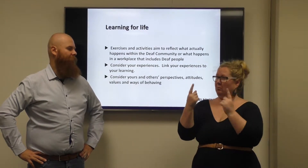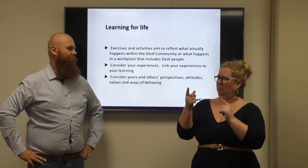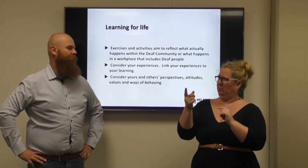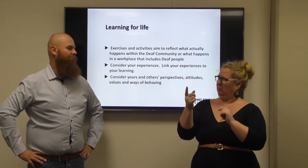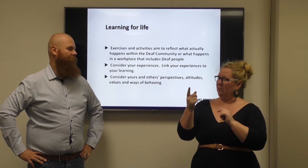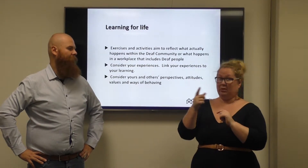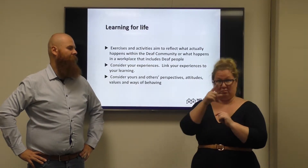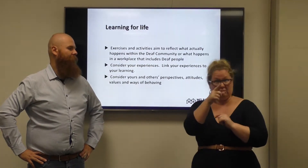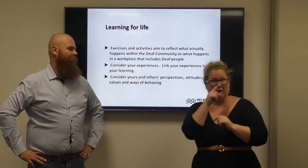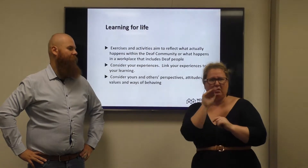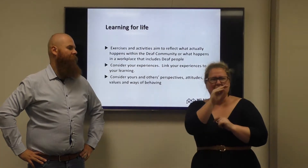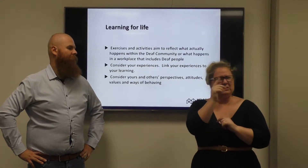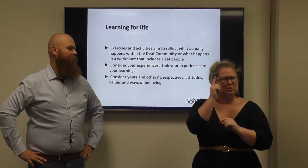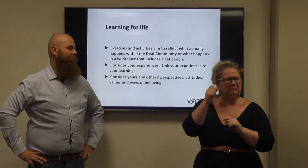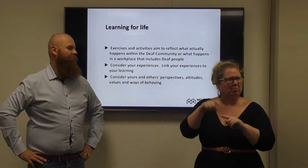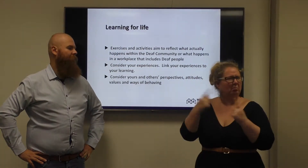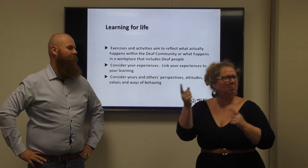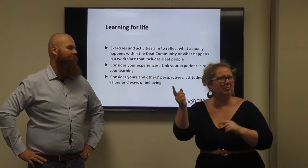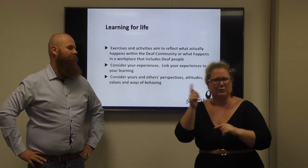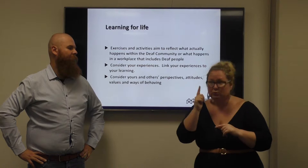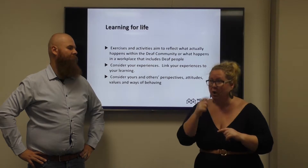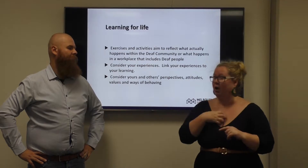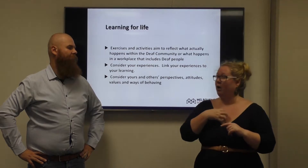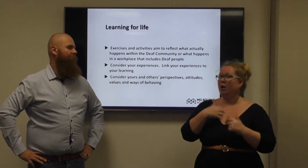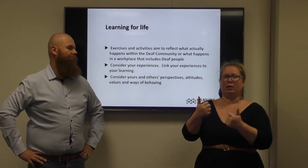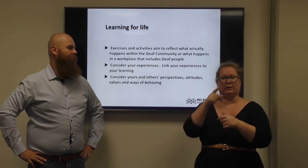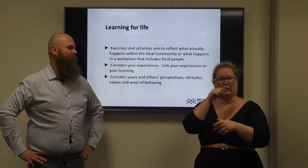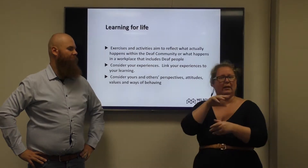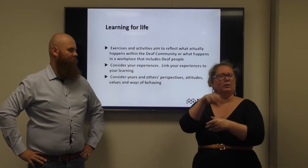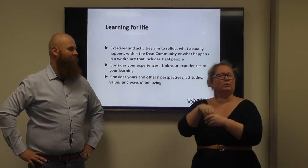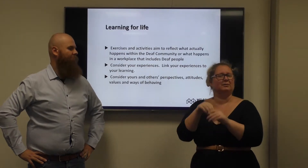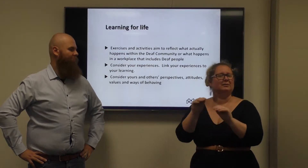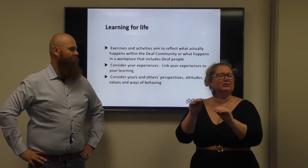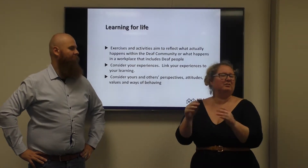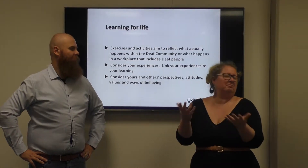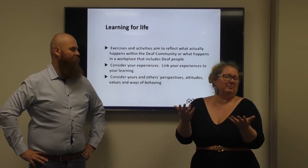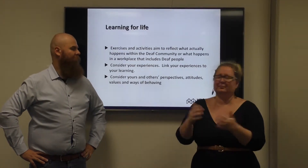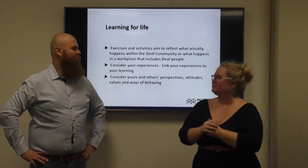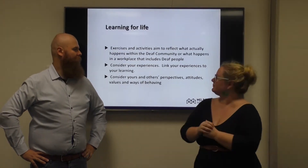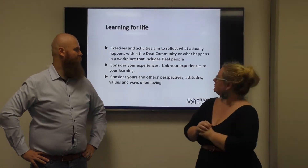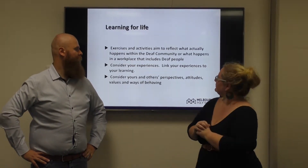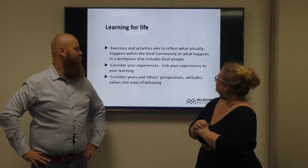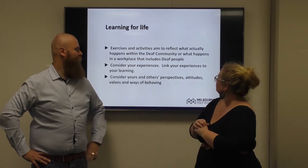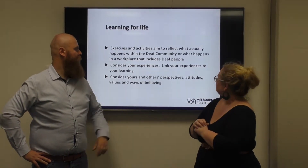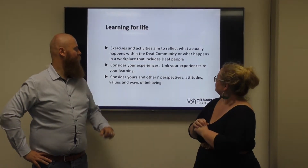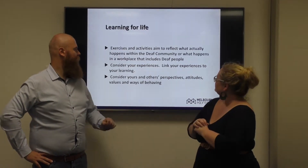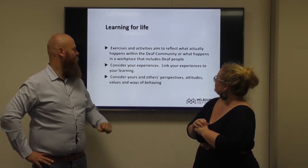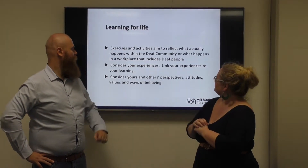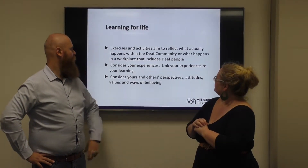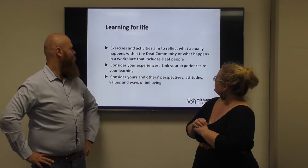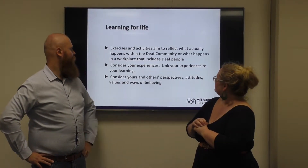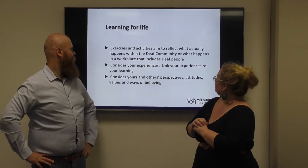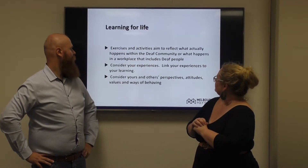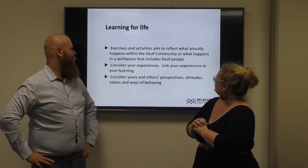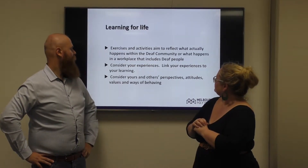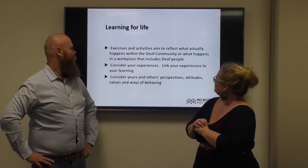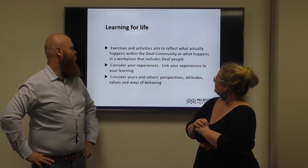those connections later. Maybe you can ask your teachers about it, and they'll involve it in their teaching.